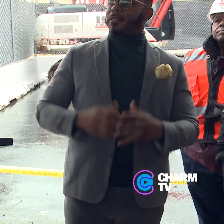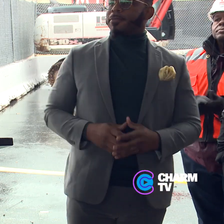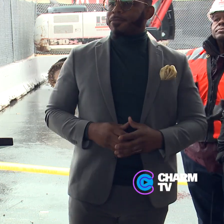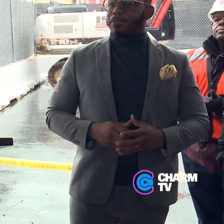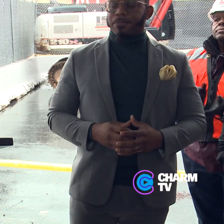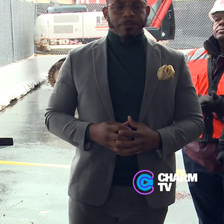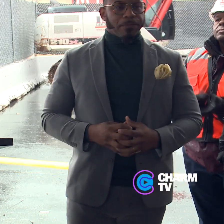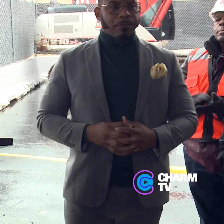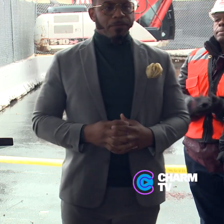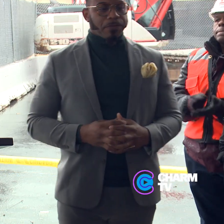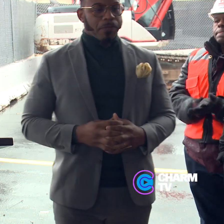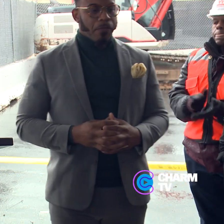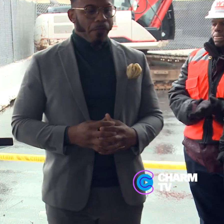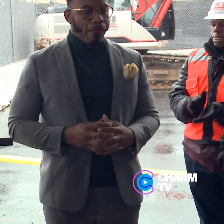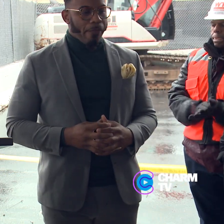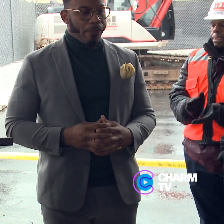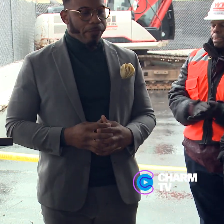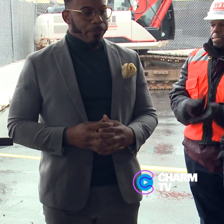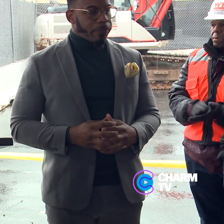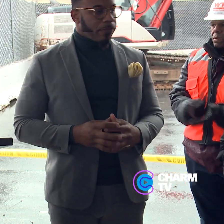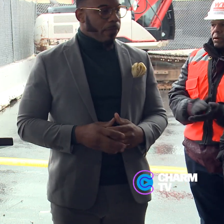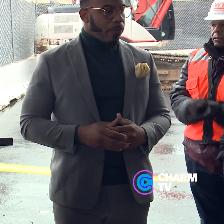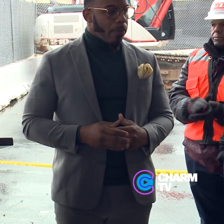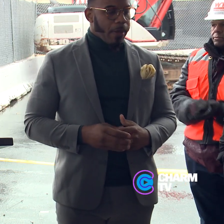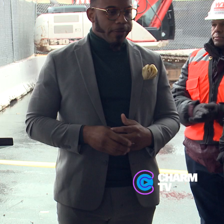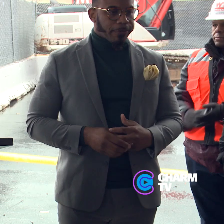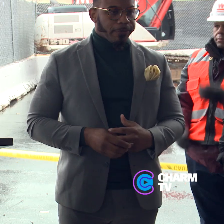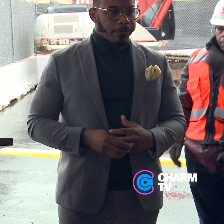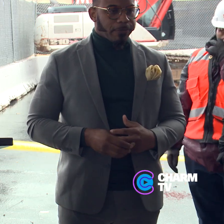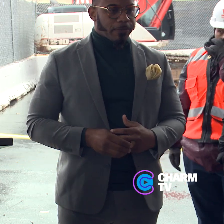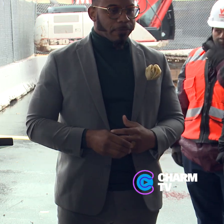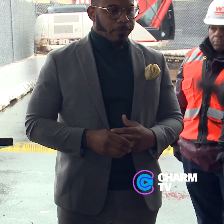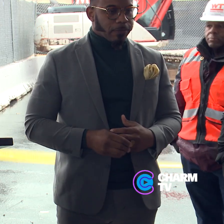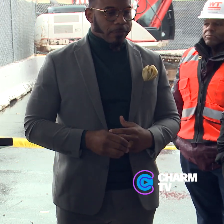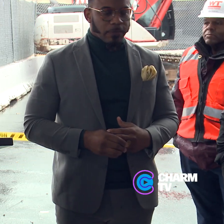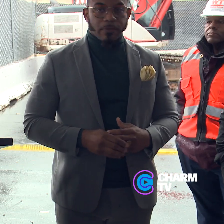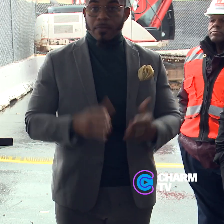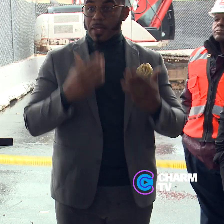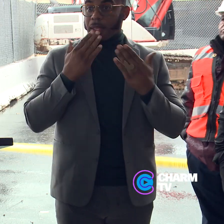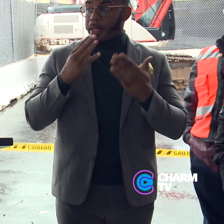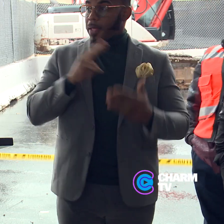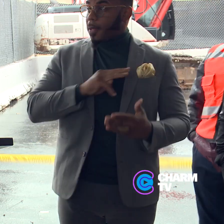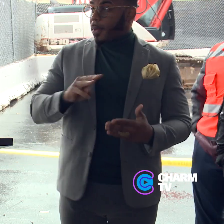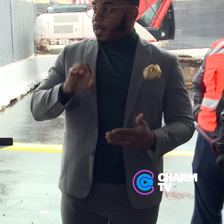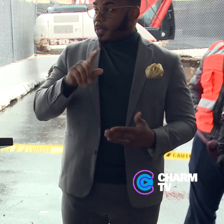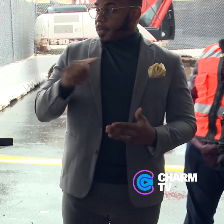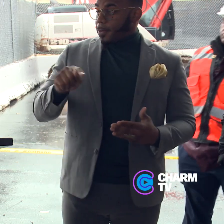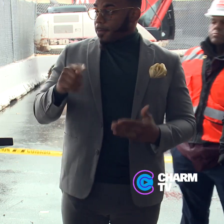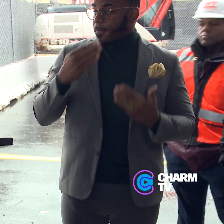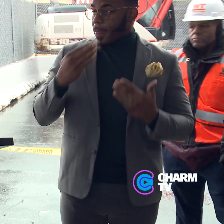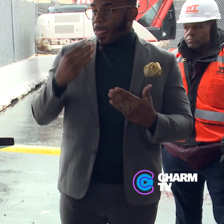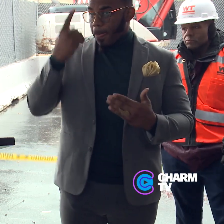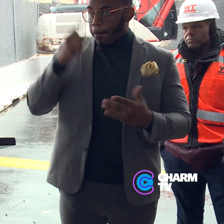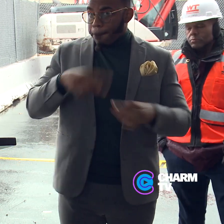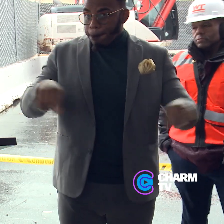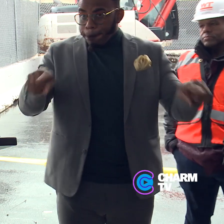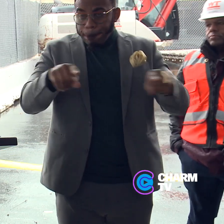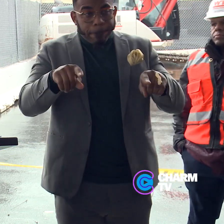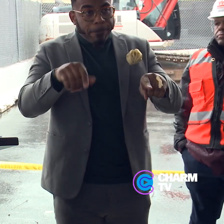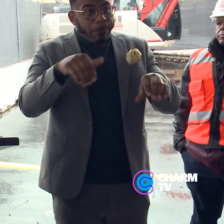Thank you, Mayor Mayor Scott, thank you for